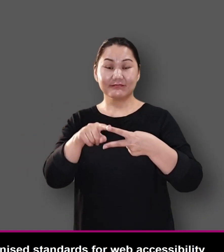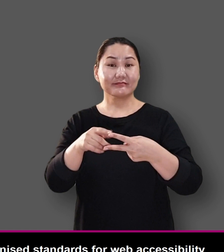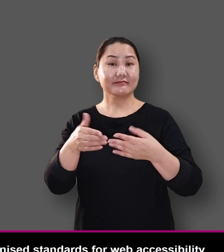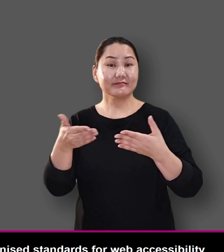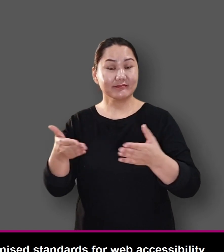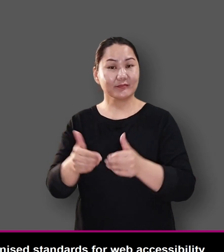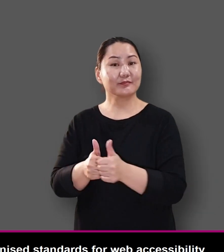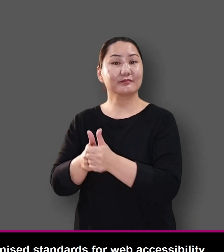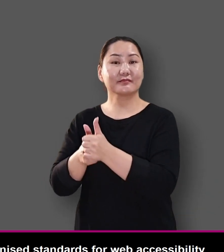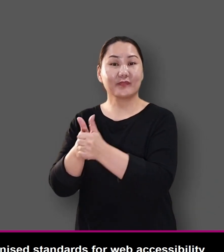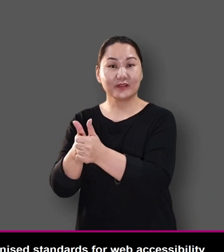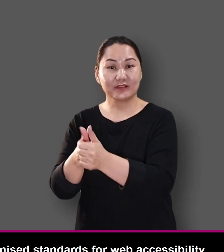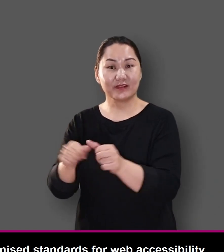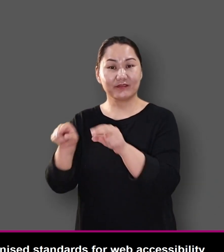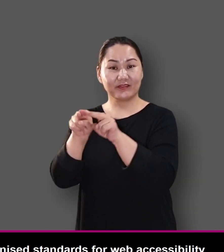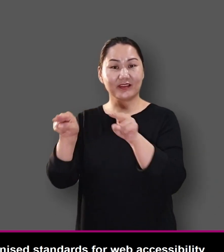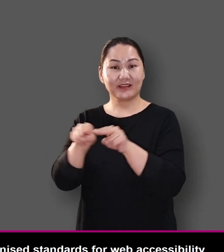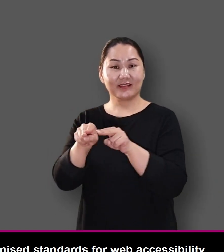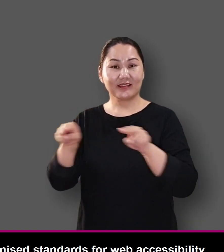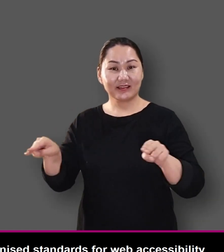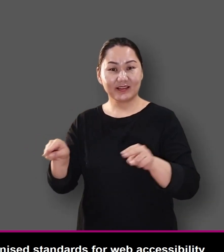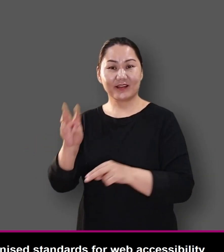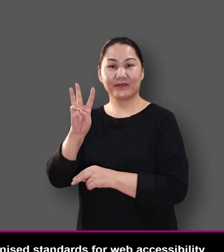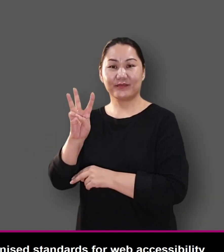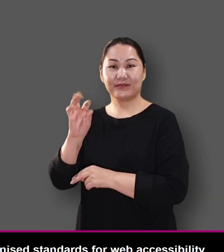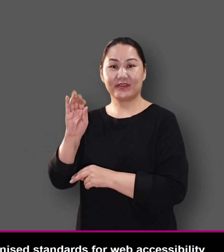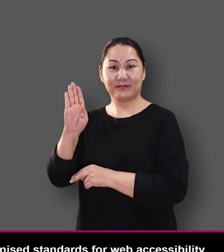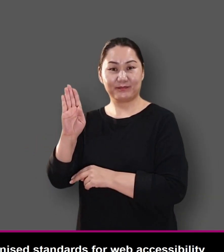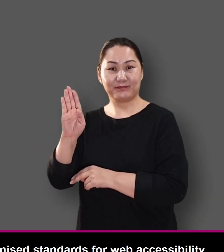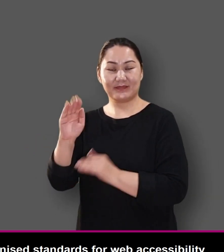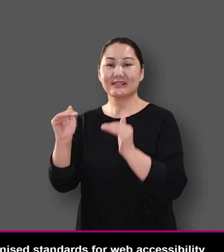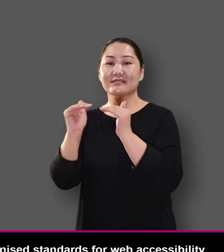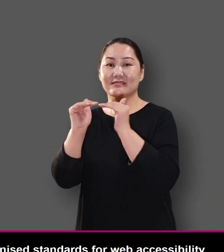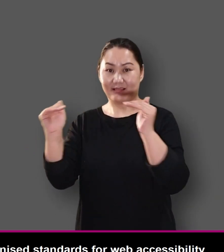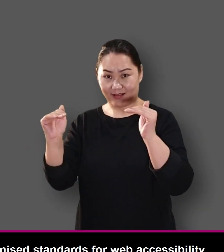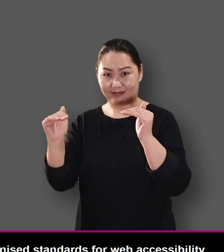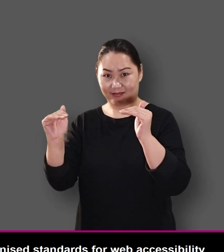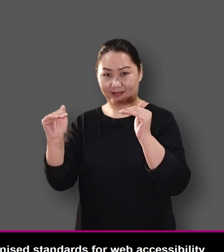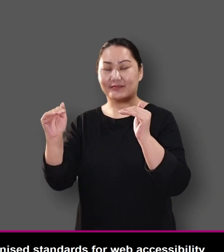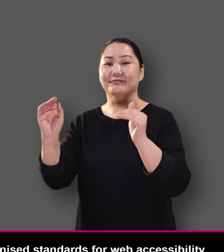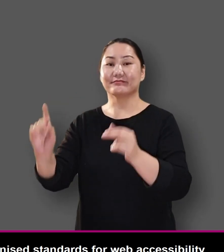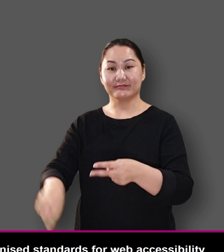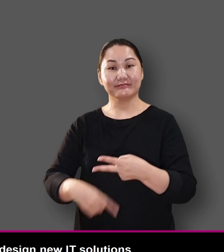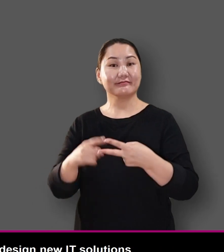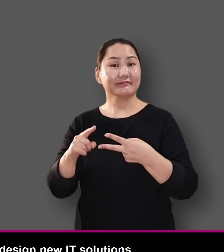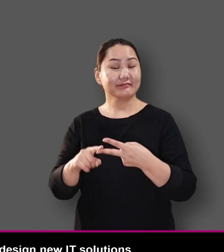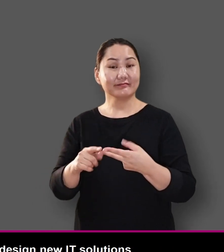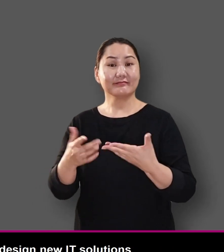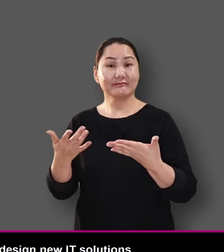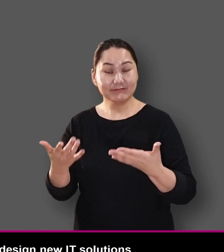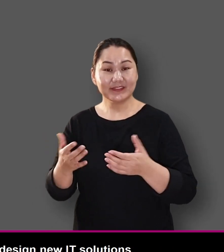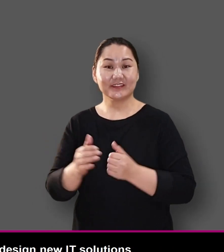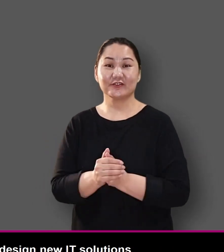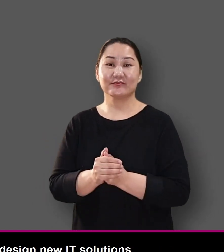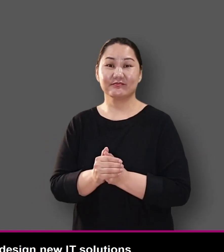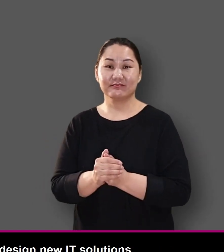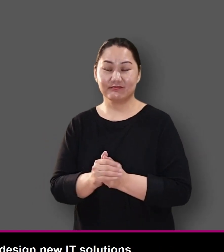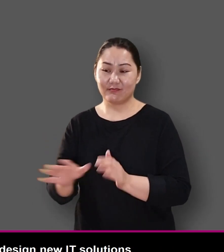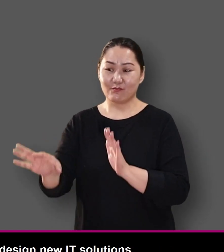to meeting internationally recognized standards for web accessibility and continuing to design